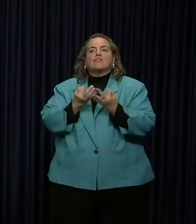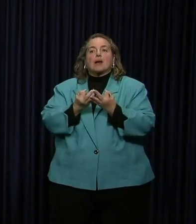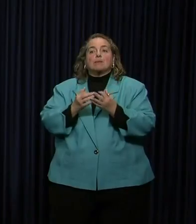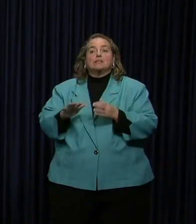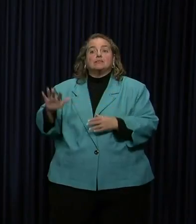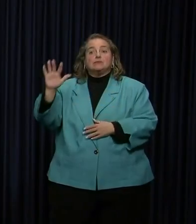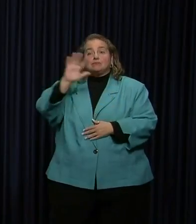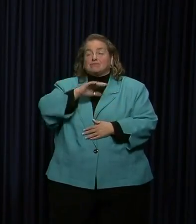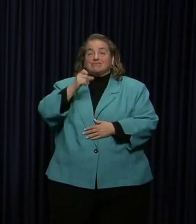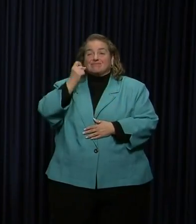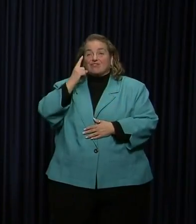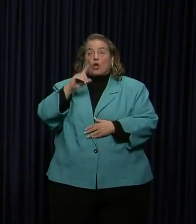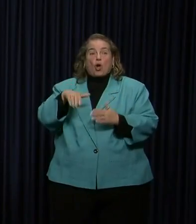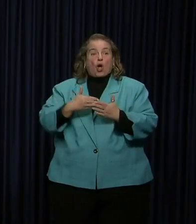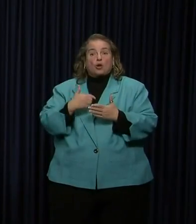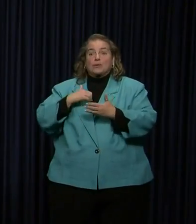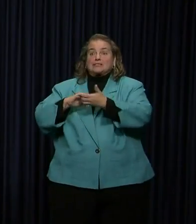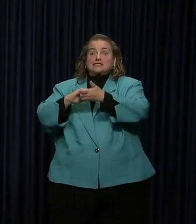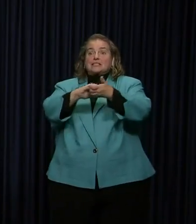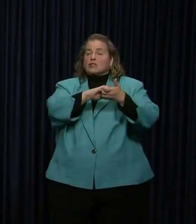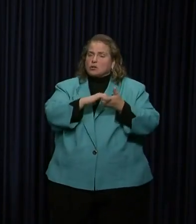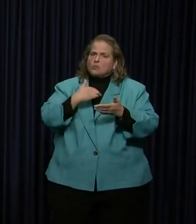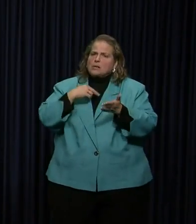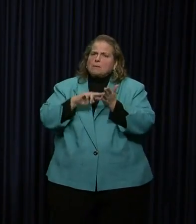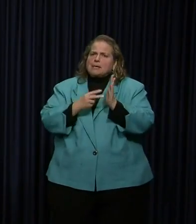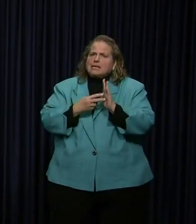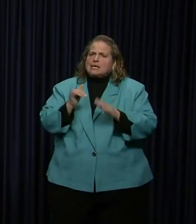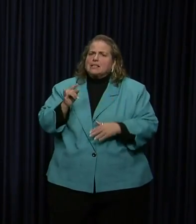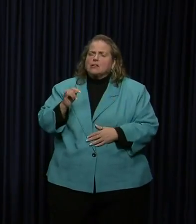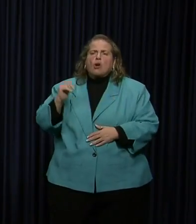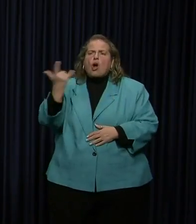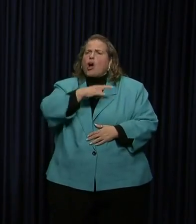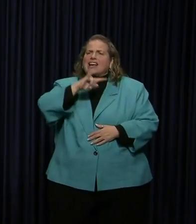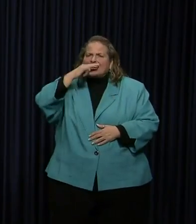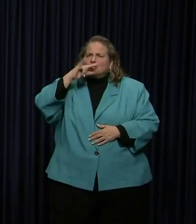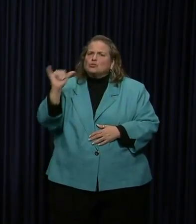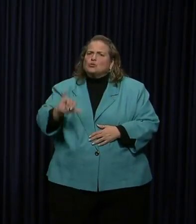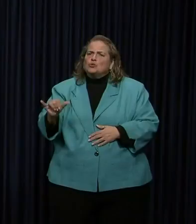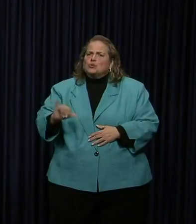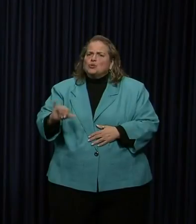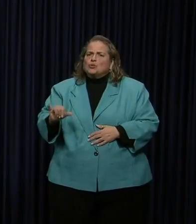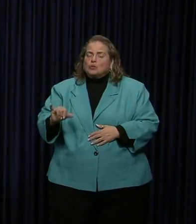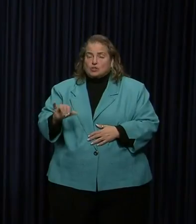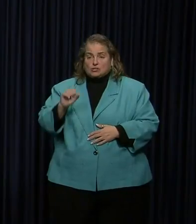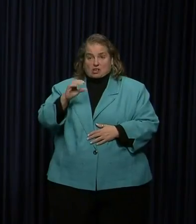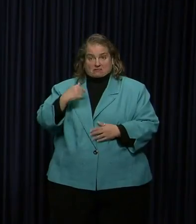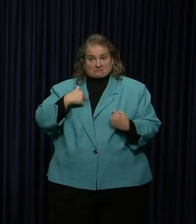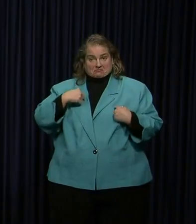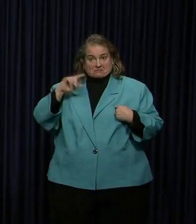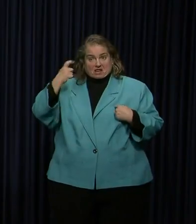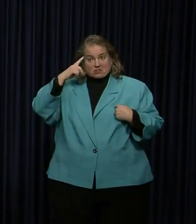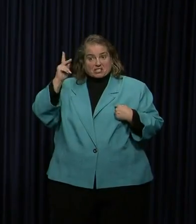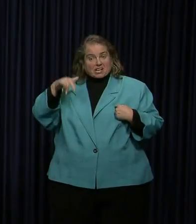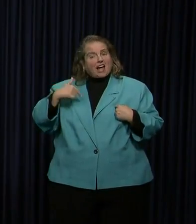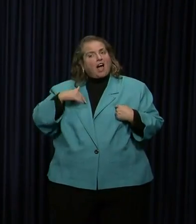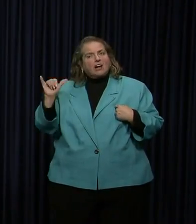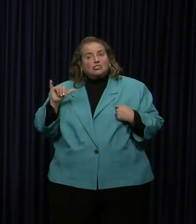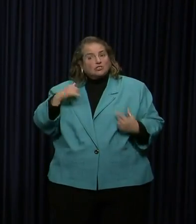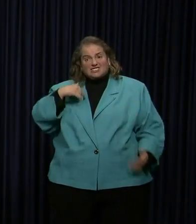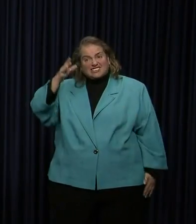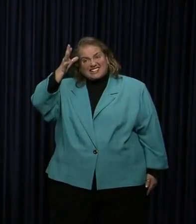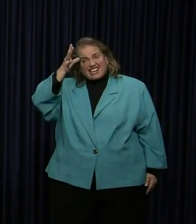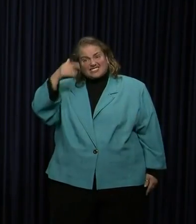we talk about all being in this together, we mean it. And it's all of you kids, too. So while I'm governor of Kentucky, I'm also a